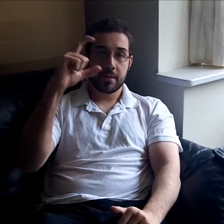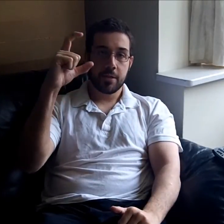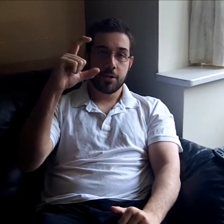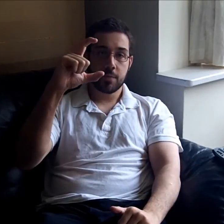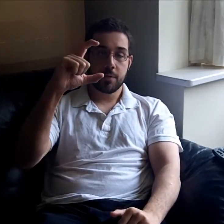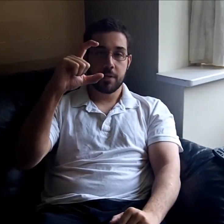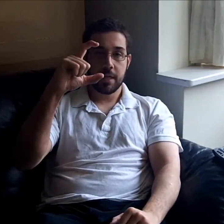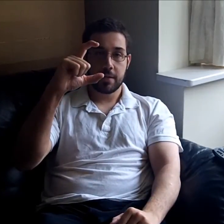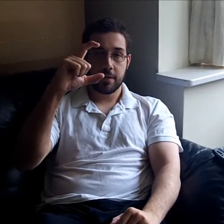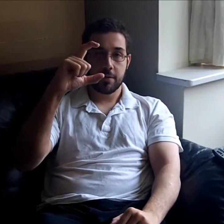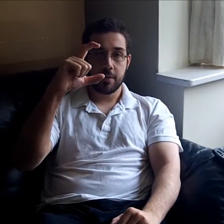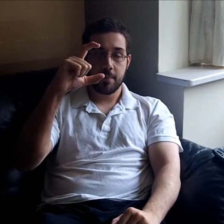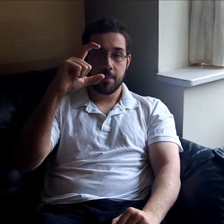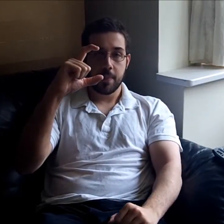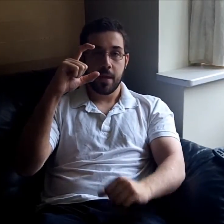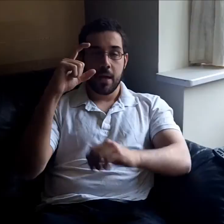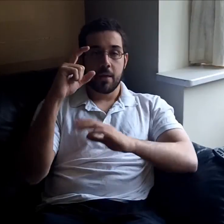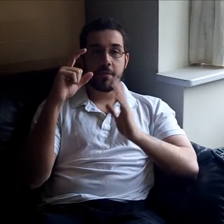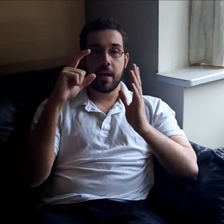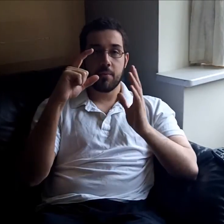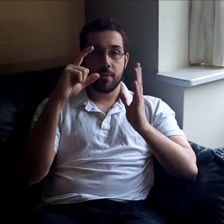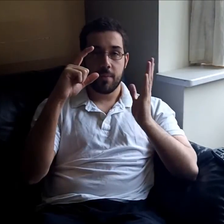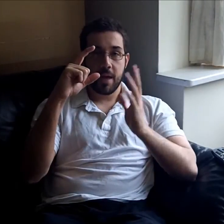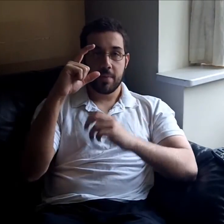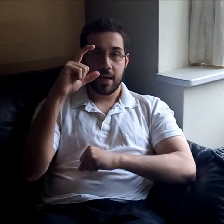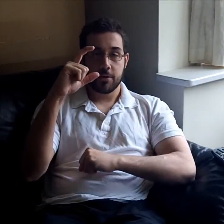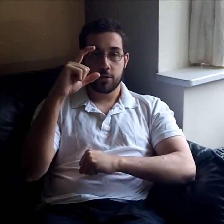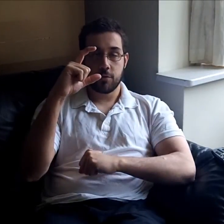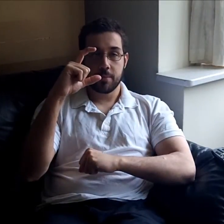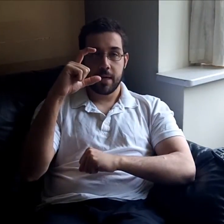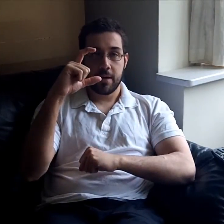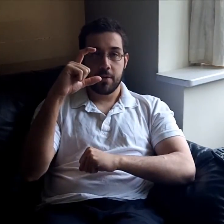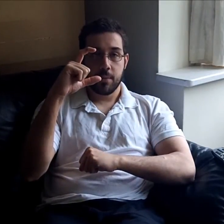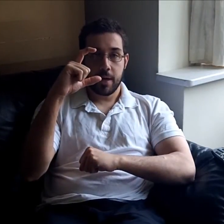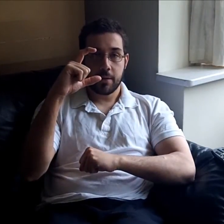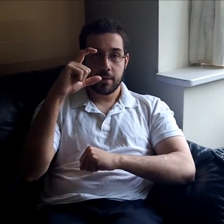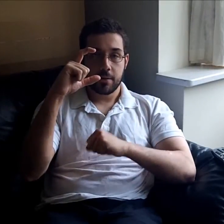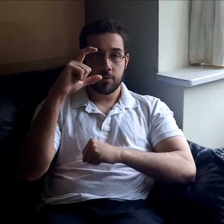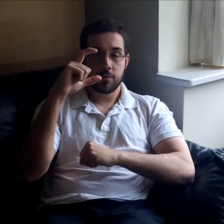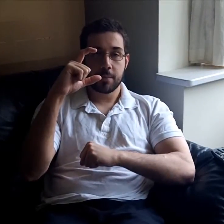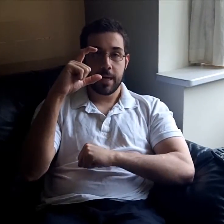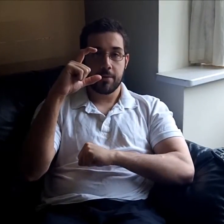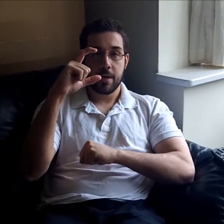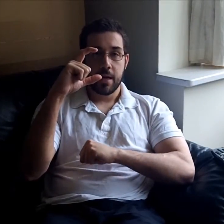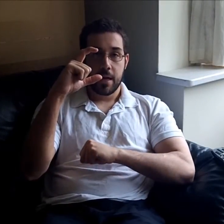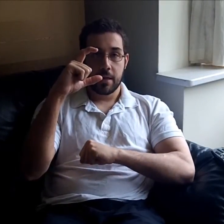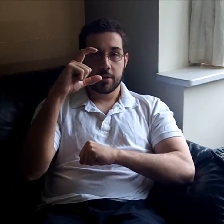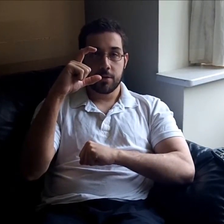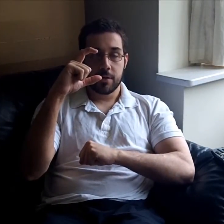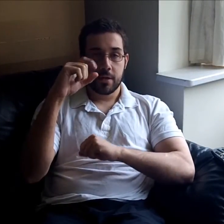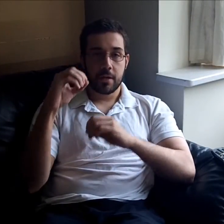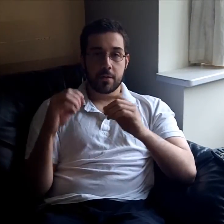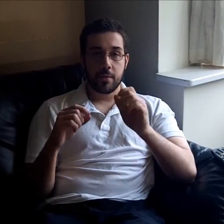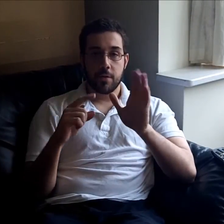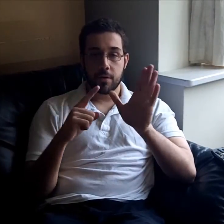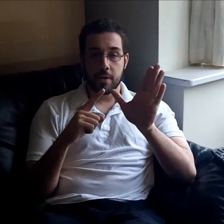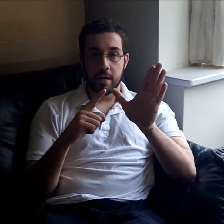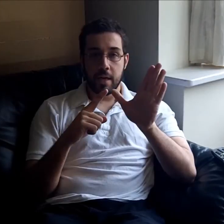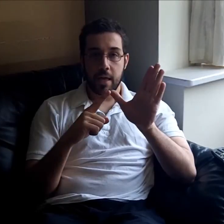C just with your index finger and thumb. And for that one, the paper hand just drops down out of the way. Just drops down and doesn't do anything. So we've gone